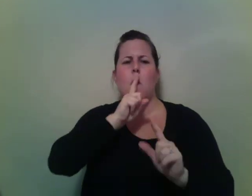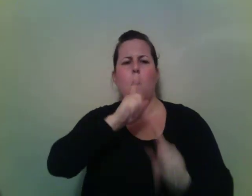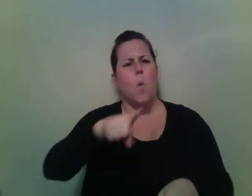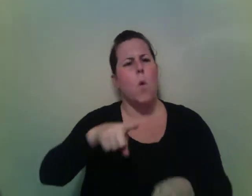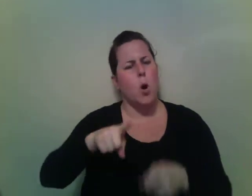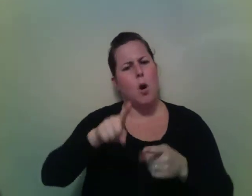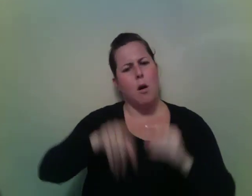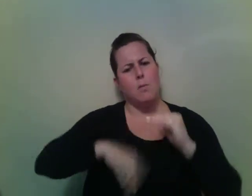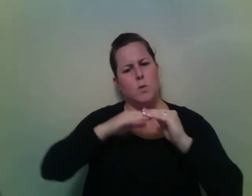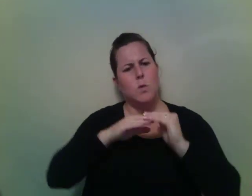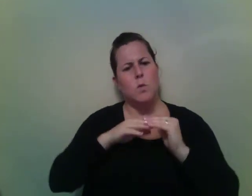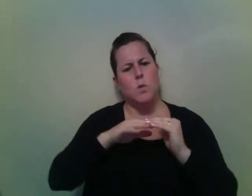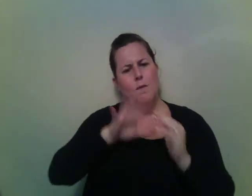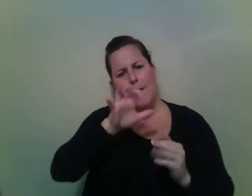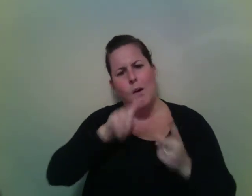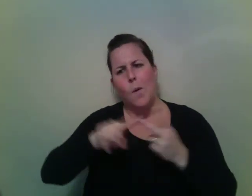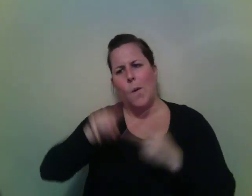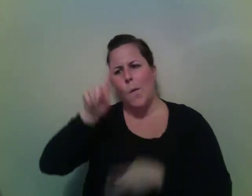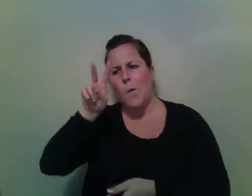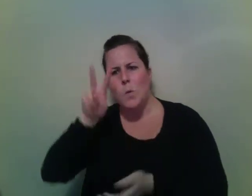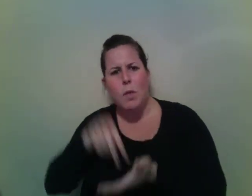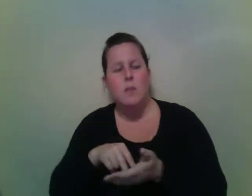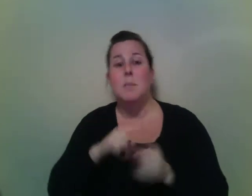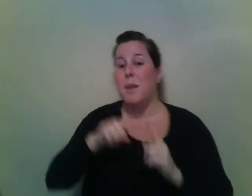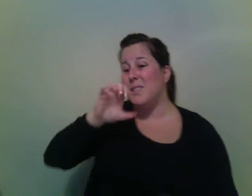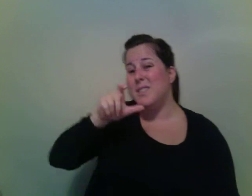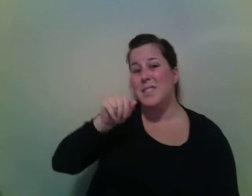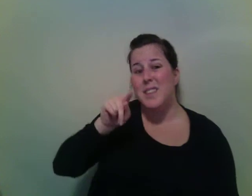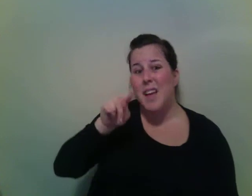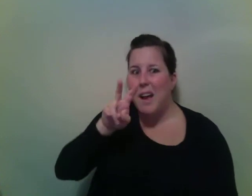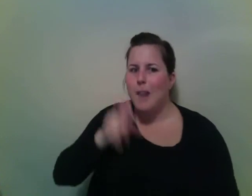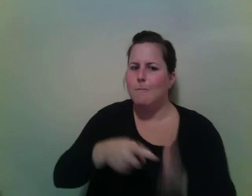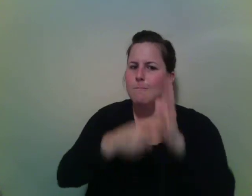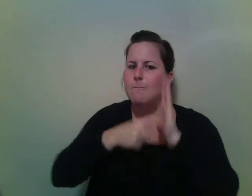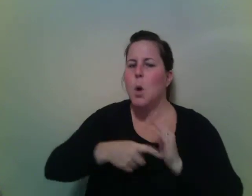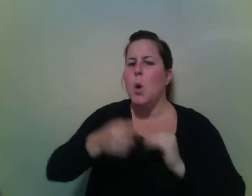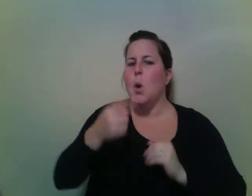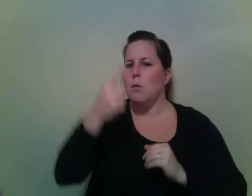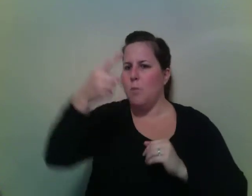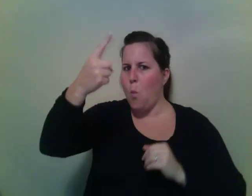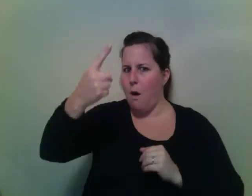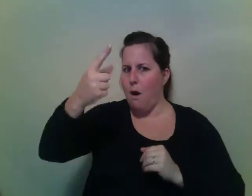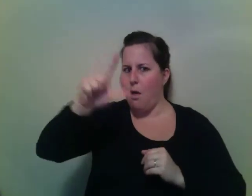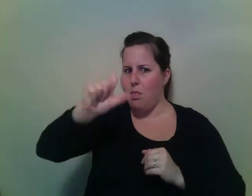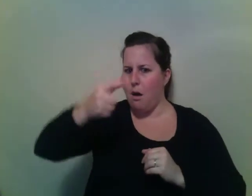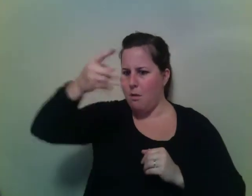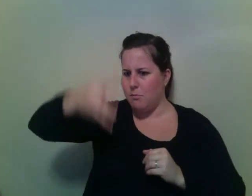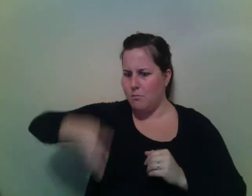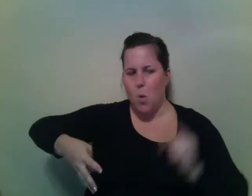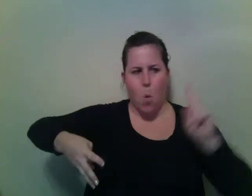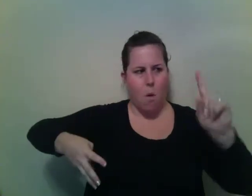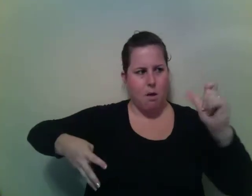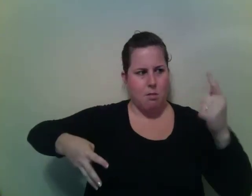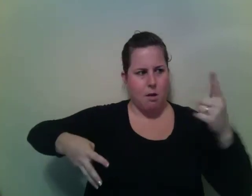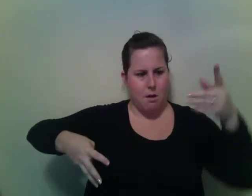But executive requires you to have two legs that each have 1,000 overall group volume in their downline.